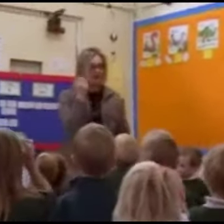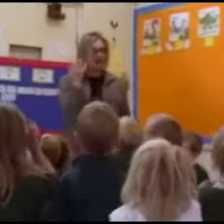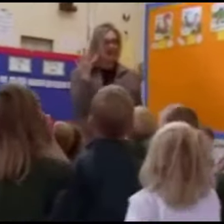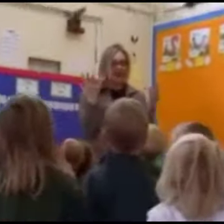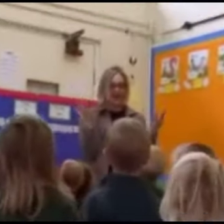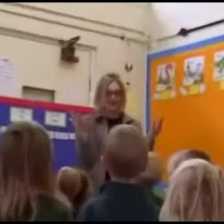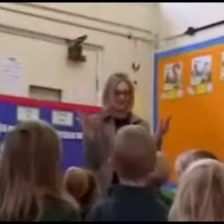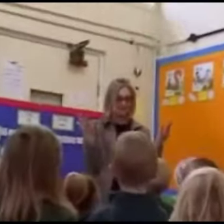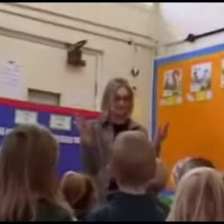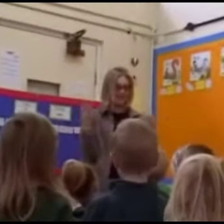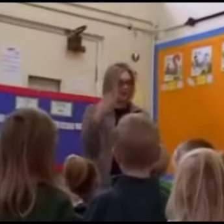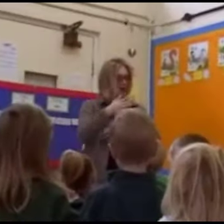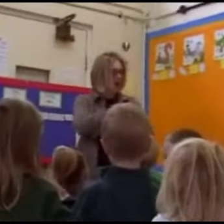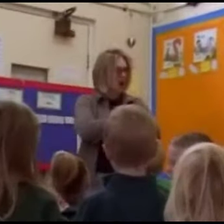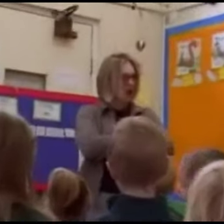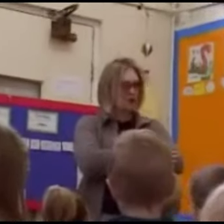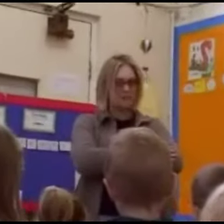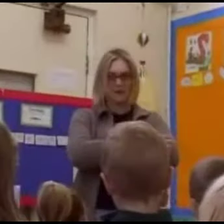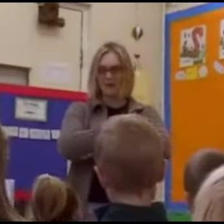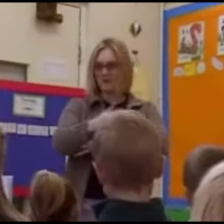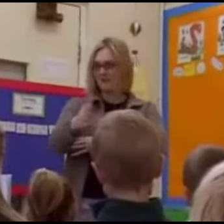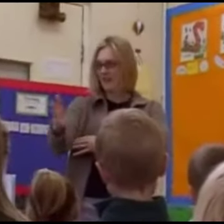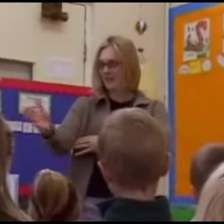Number 8, open the